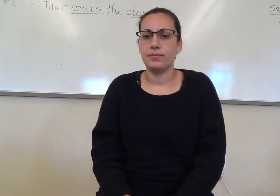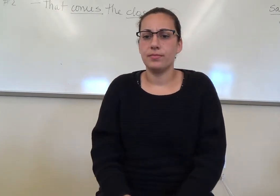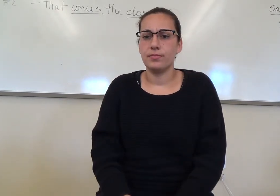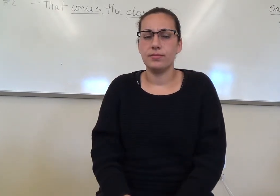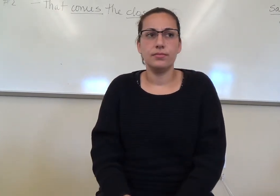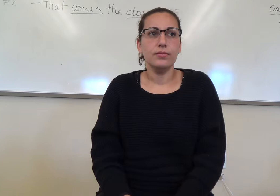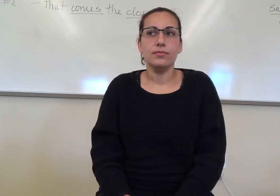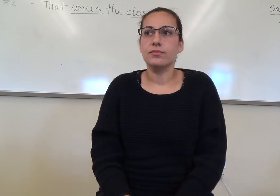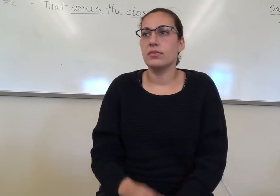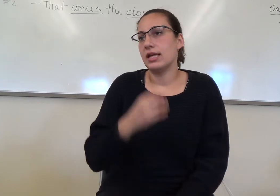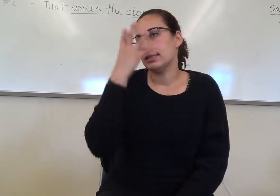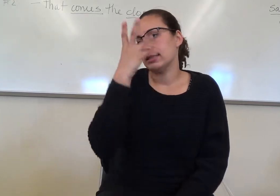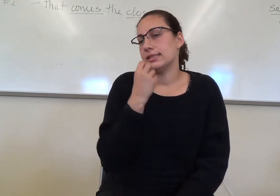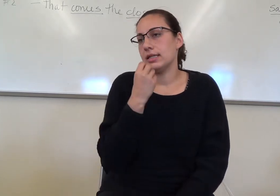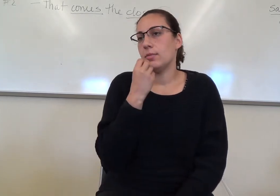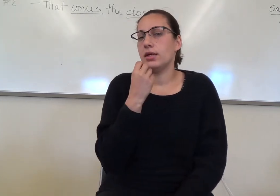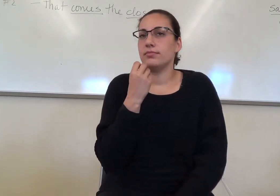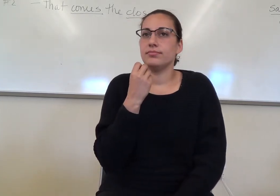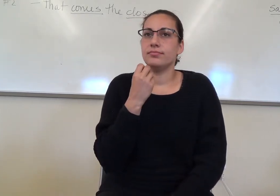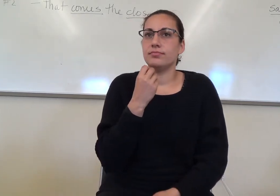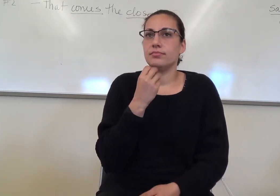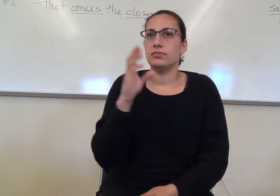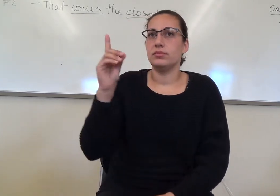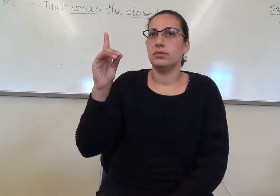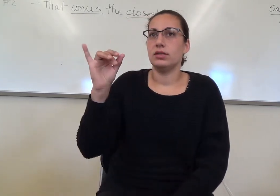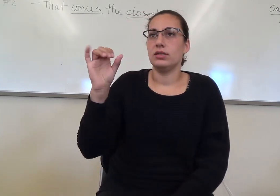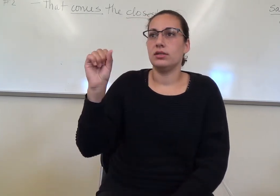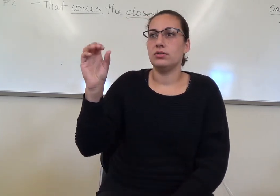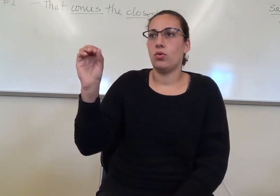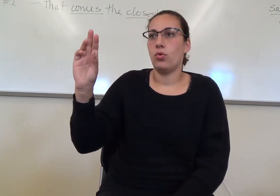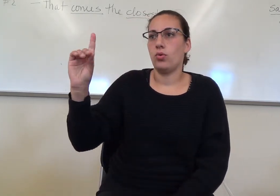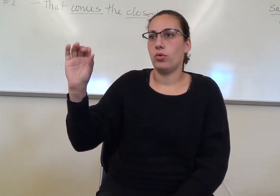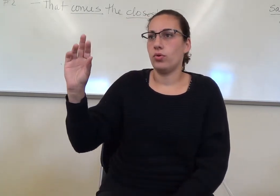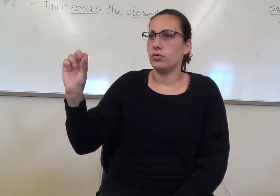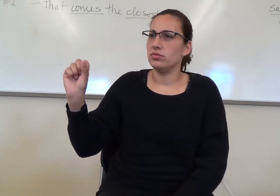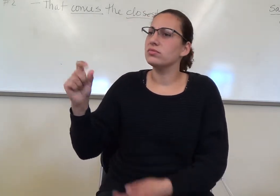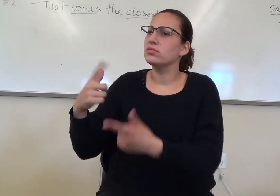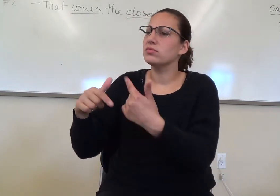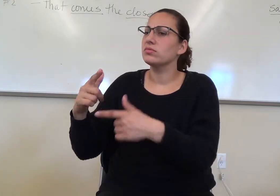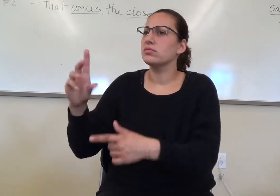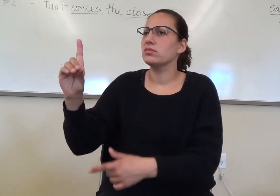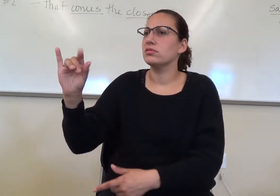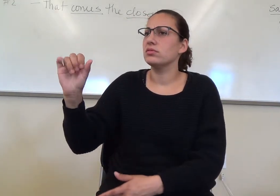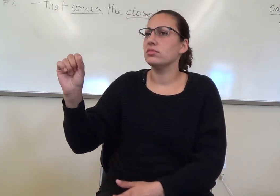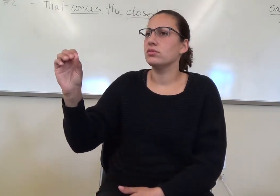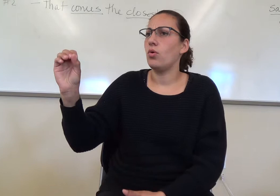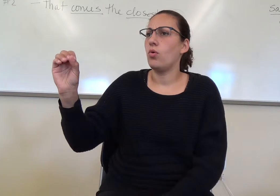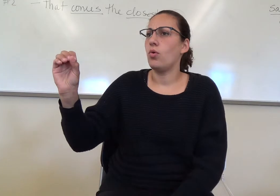Yeah. Sleep disorders. Sleep disorders, sleep disturbances. What does this word mean?